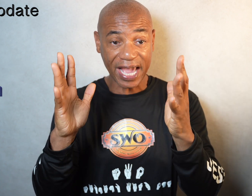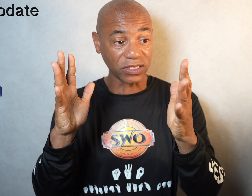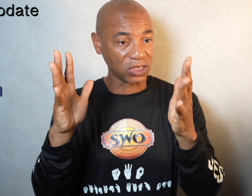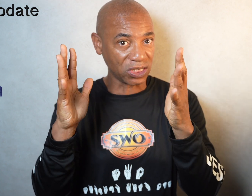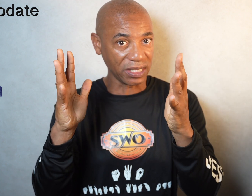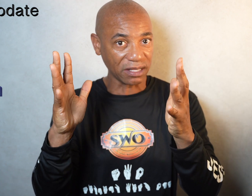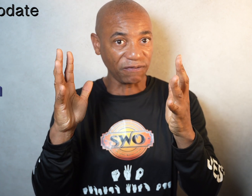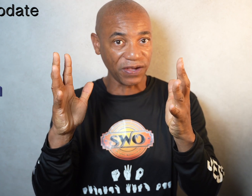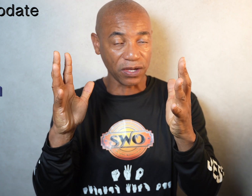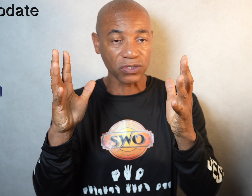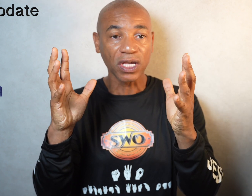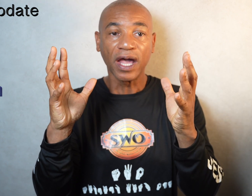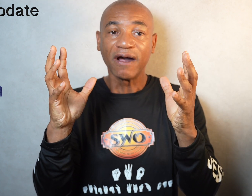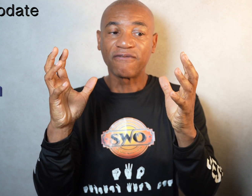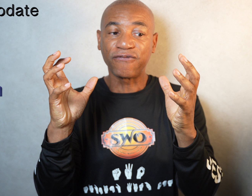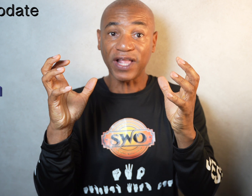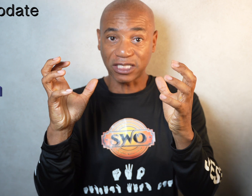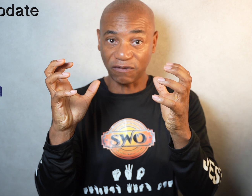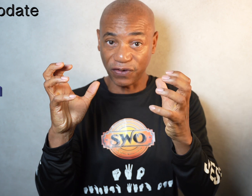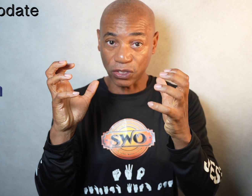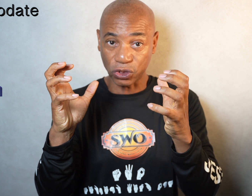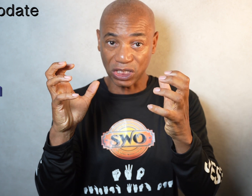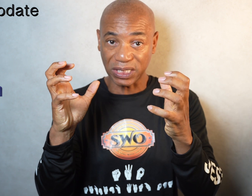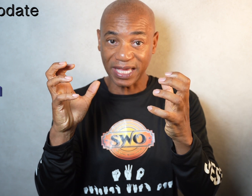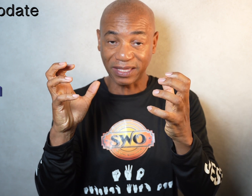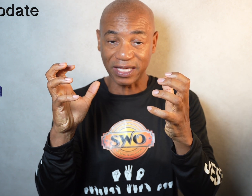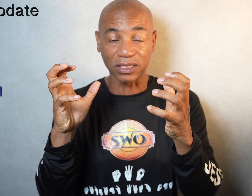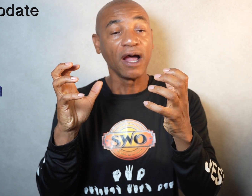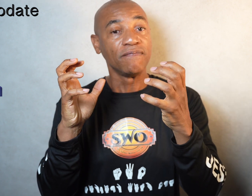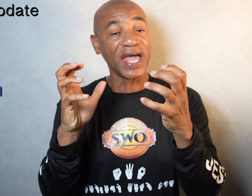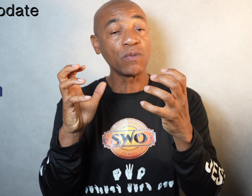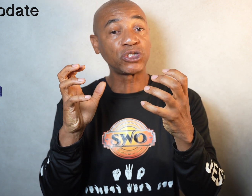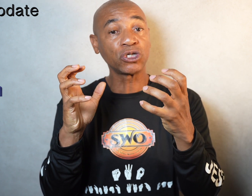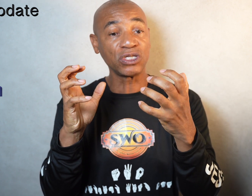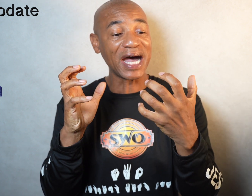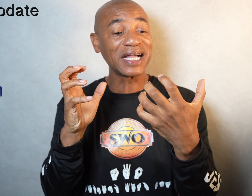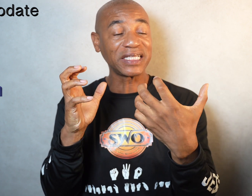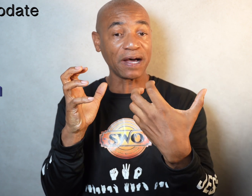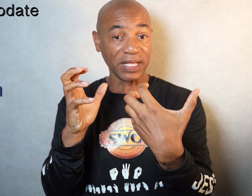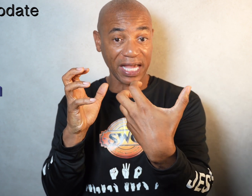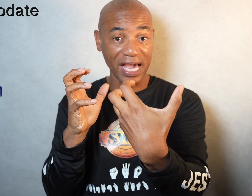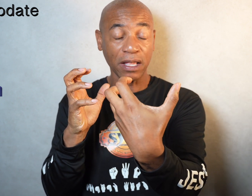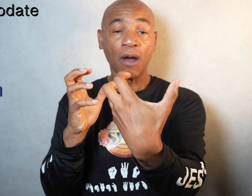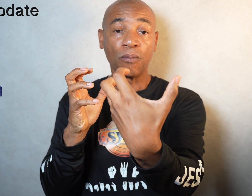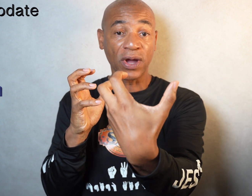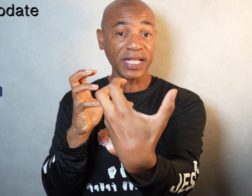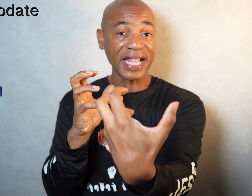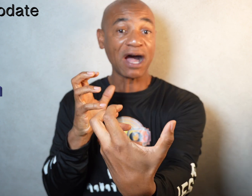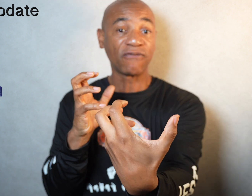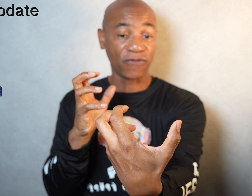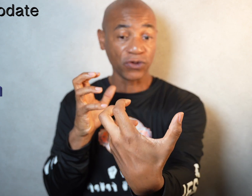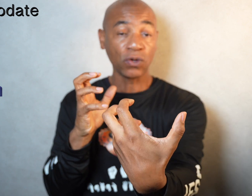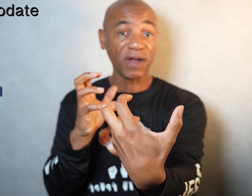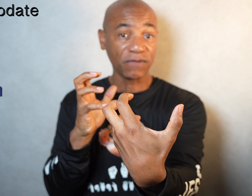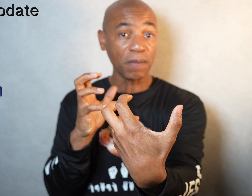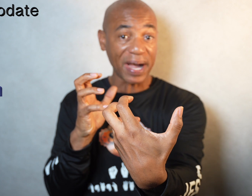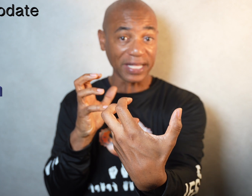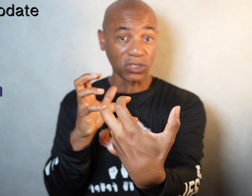hands, extend out the fingers, flex the fingers just like this. Now with your non-dominant hand, bring that out further away from the body, just